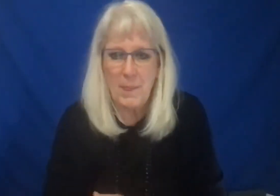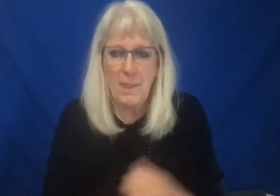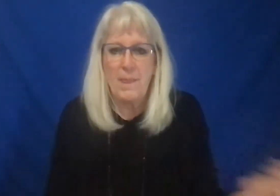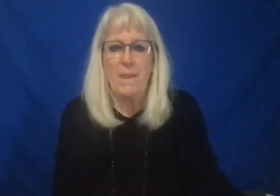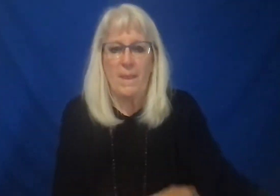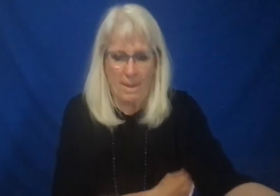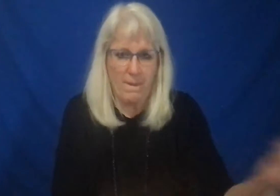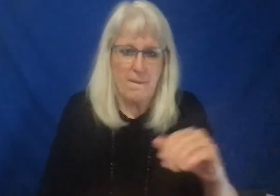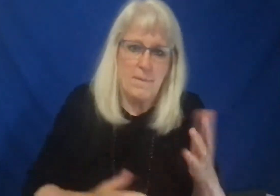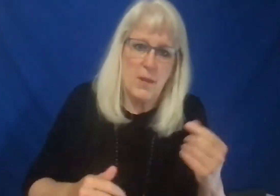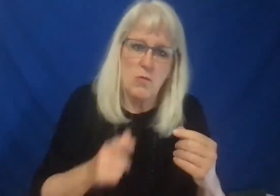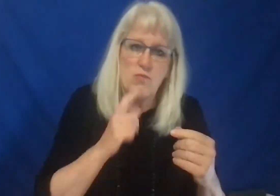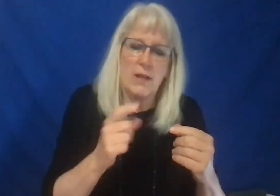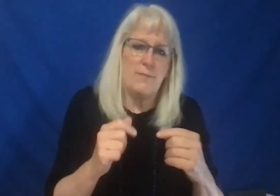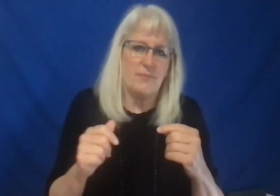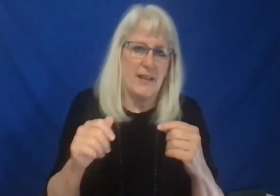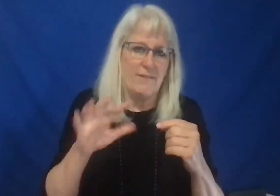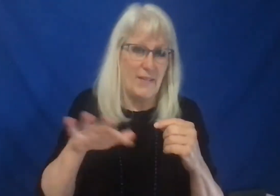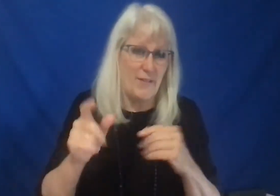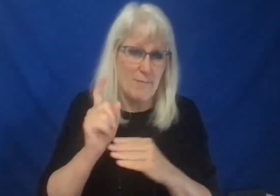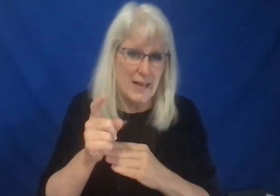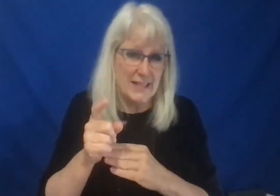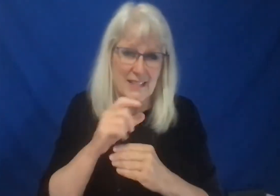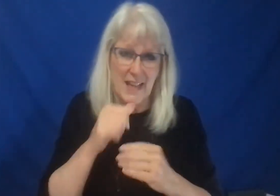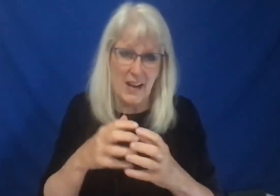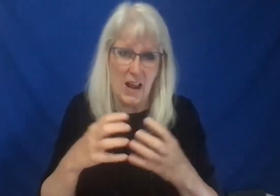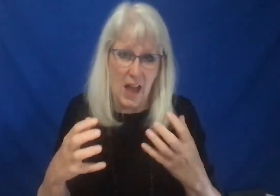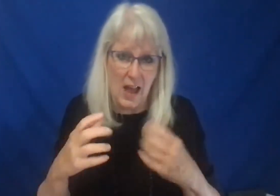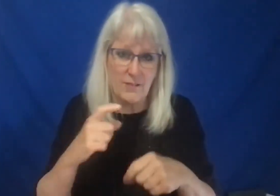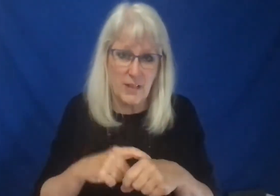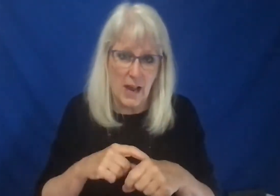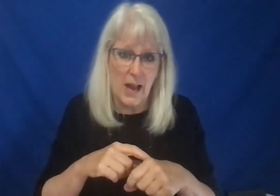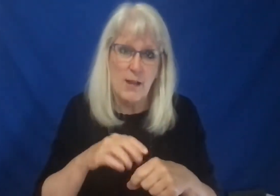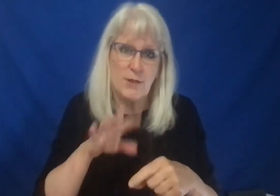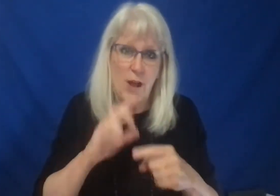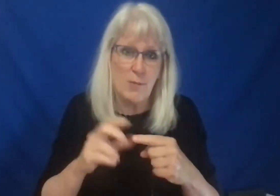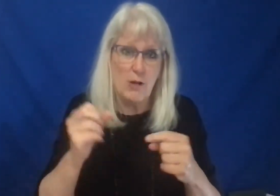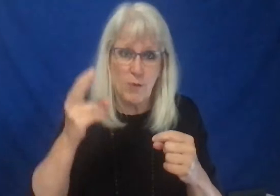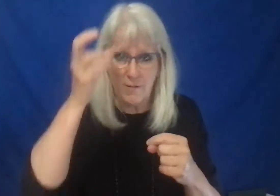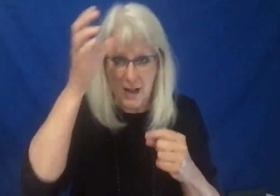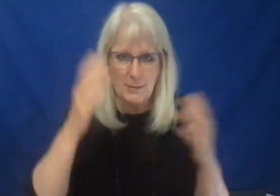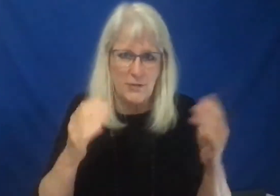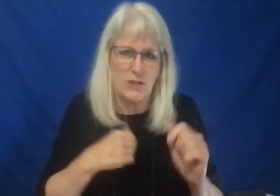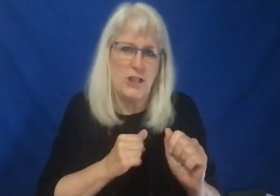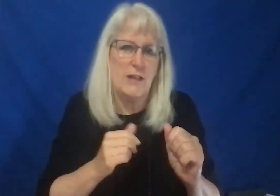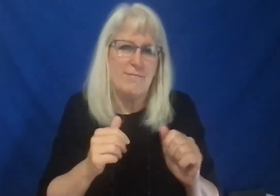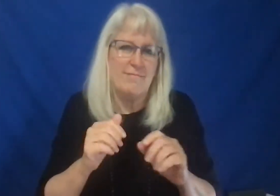really don't think that 55 minutes is a lot of time to talk about all 12 concepts of service, and I'm not going to talk real fast. So I'm going to sort of blend 6